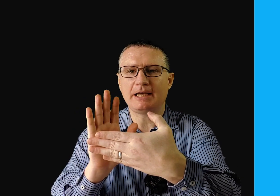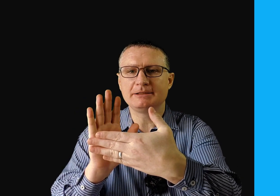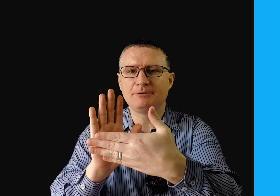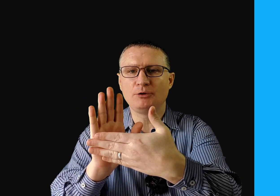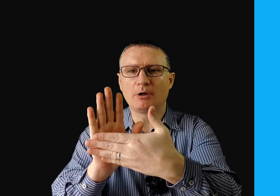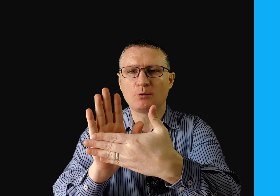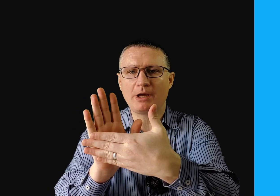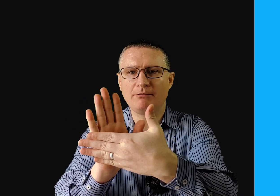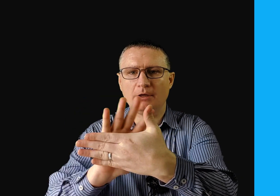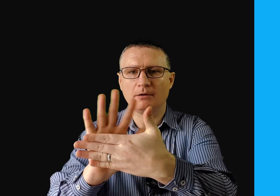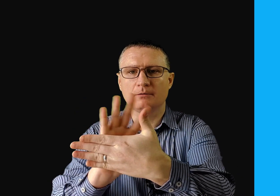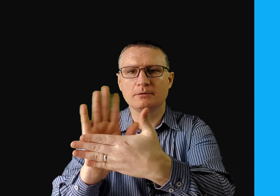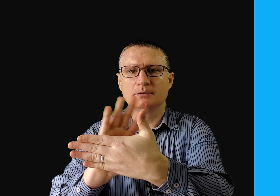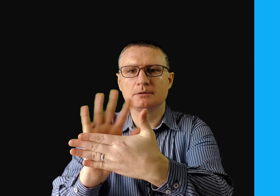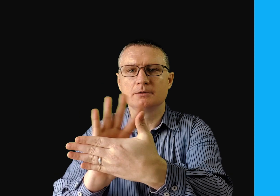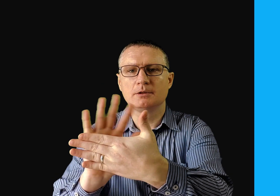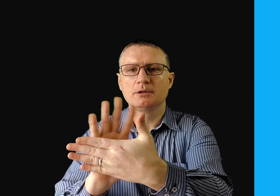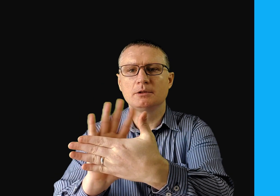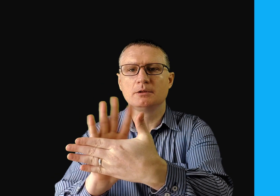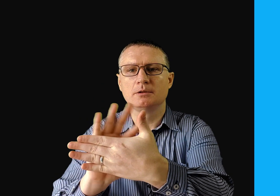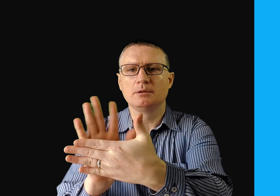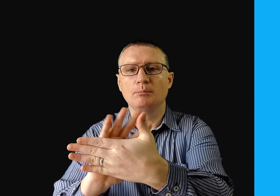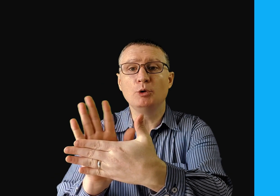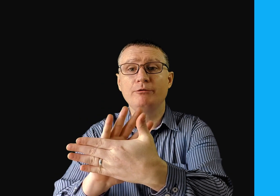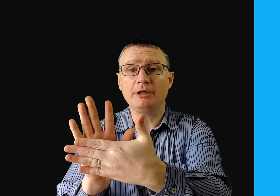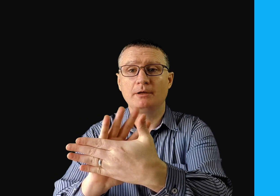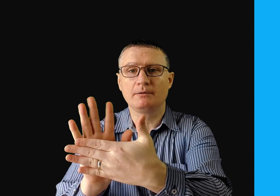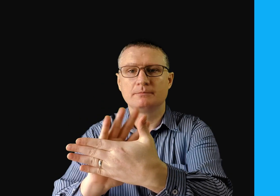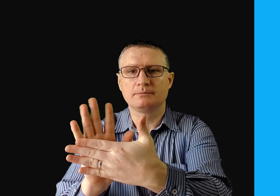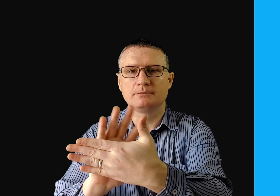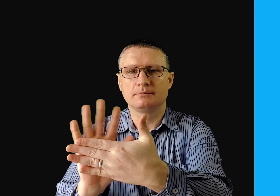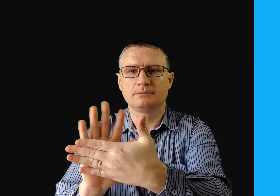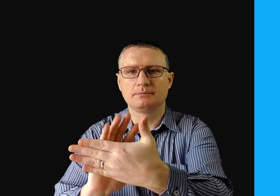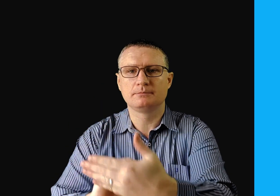and it's as if you are waving. Movie.